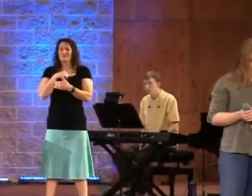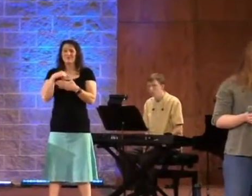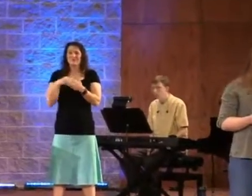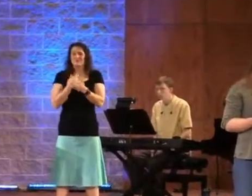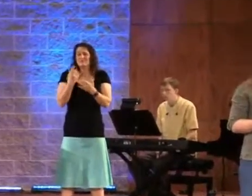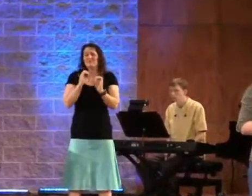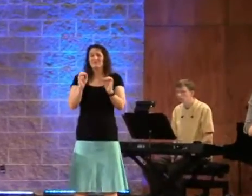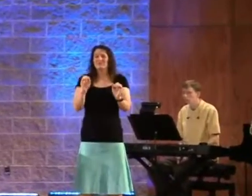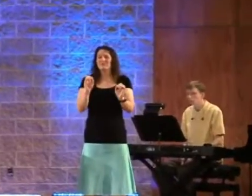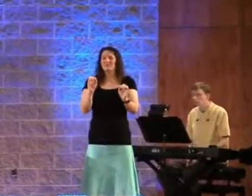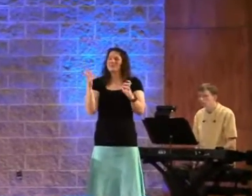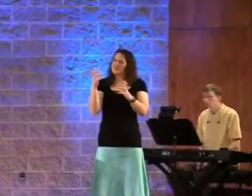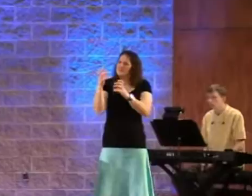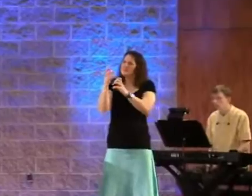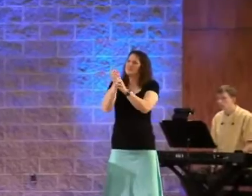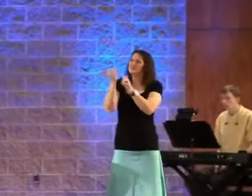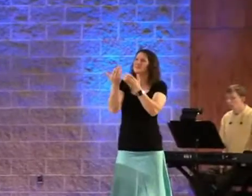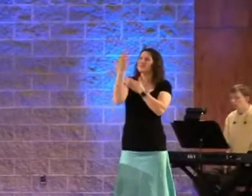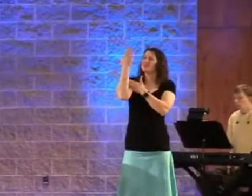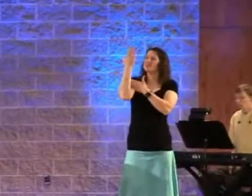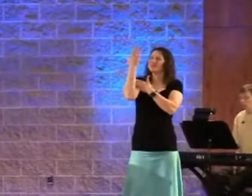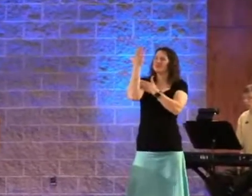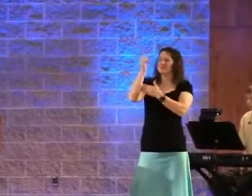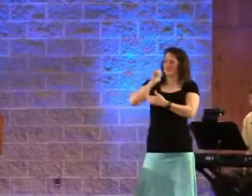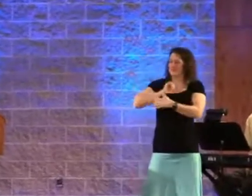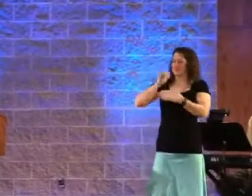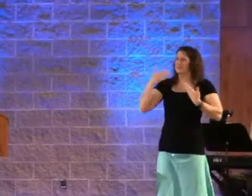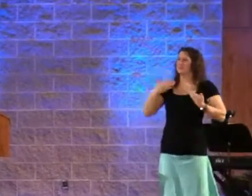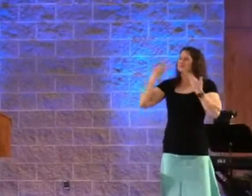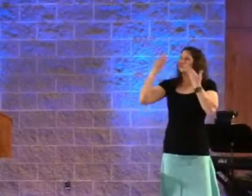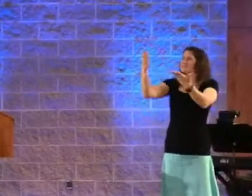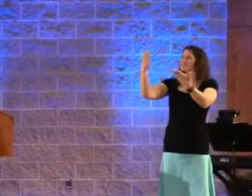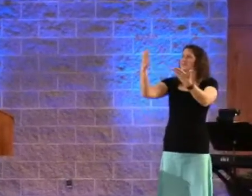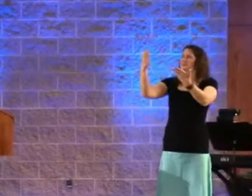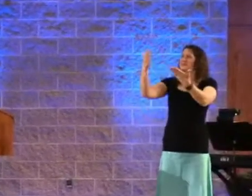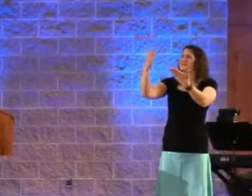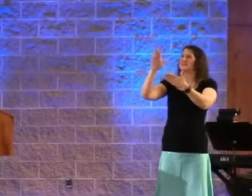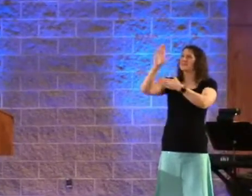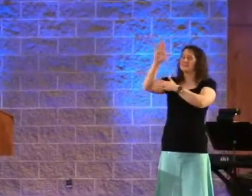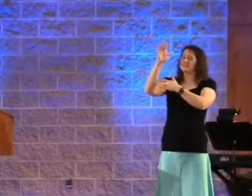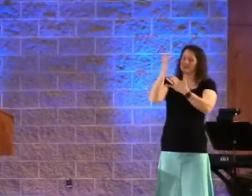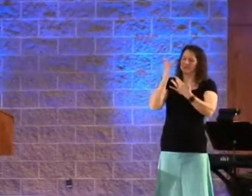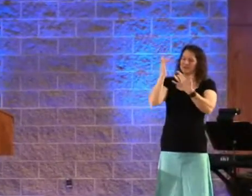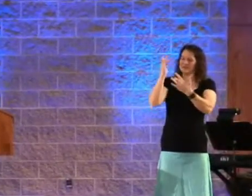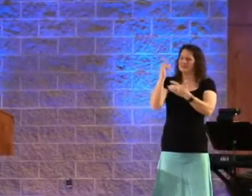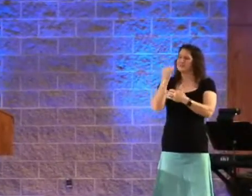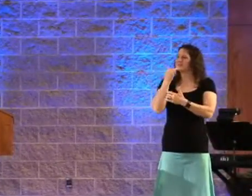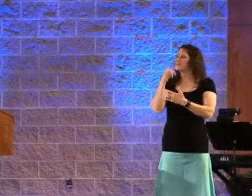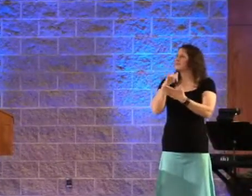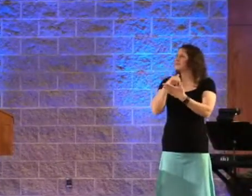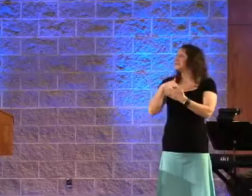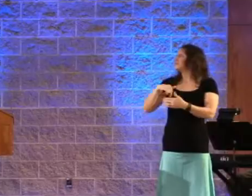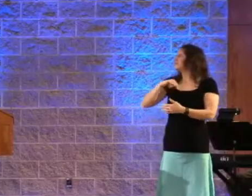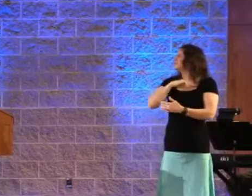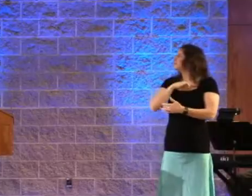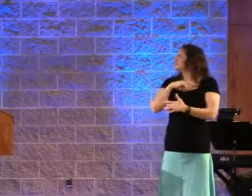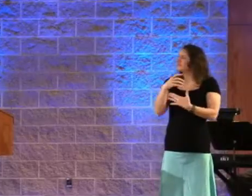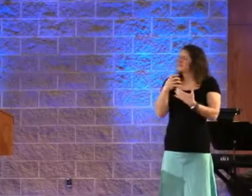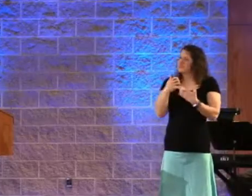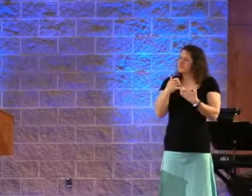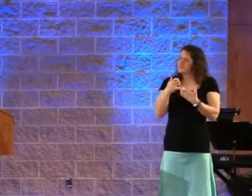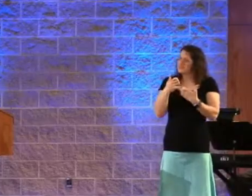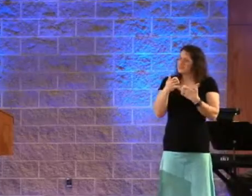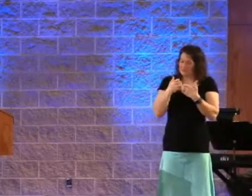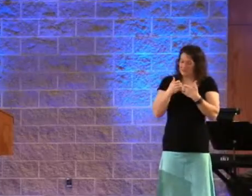ourselves again at your mercy and say that, God, we're helpless without the work of your Holy Spirit.